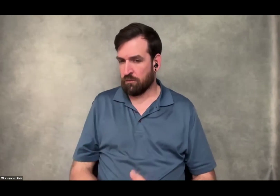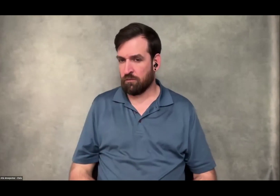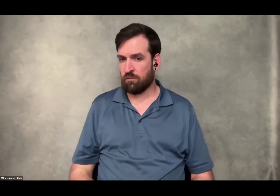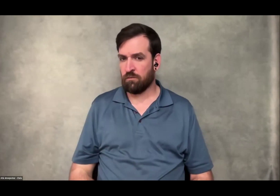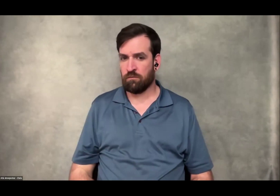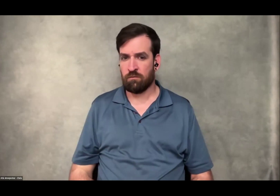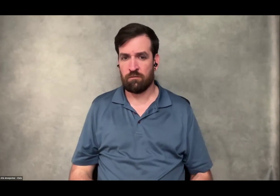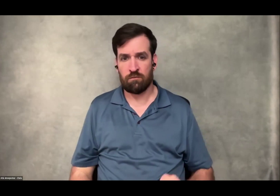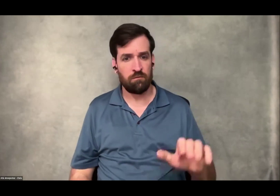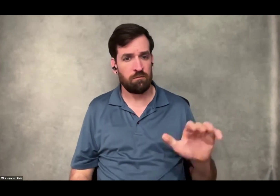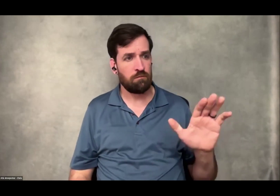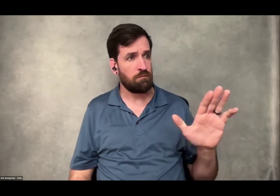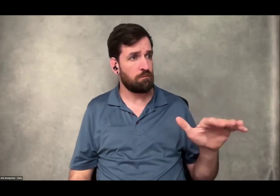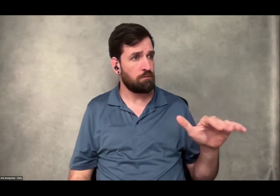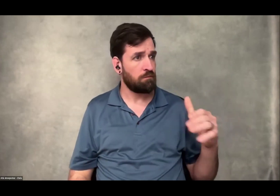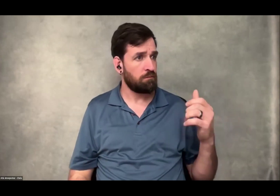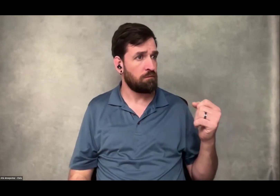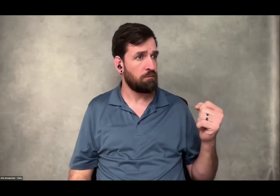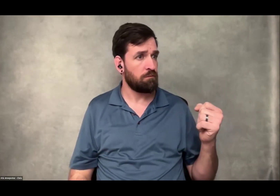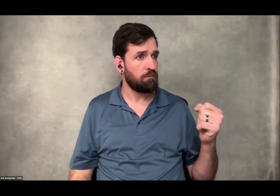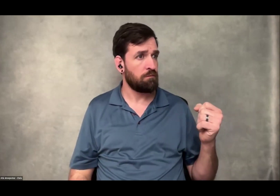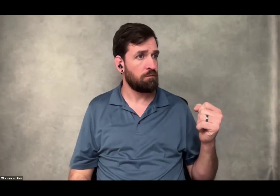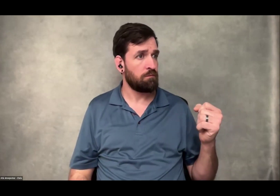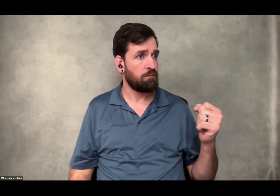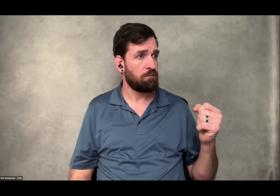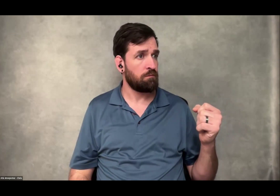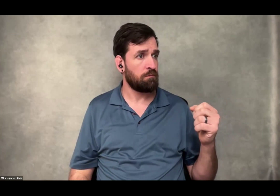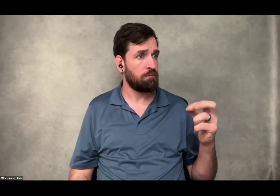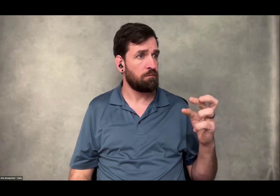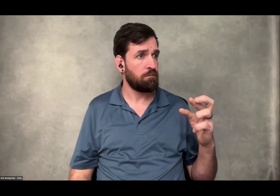Hey, Are